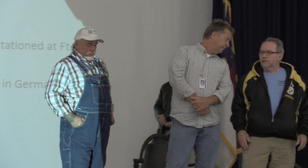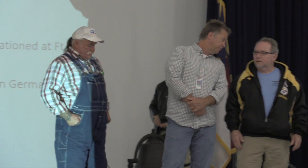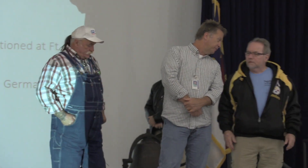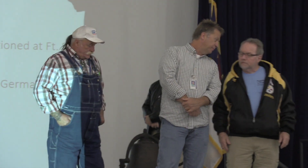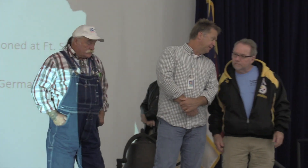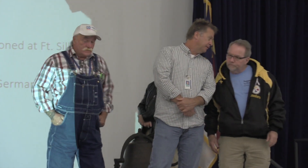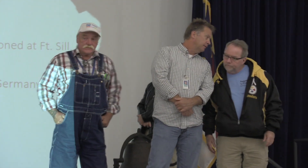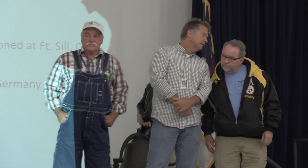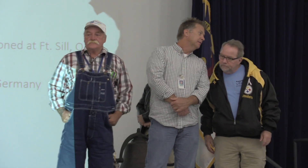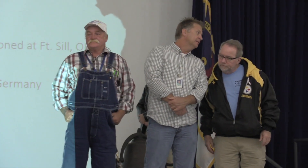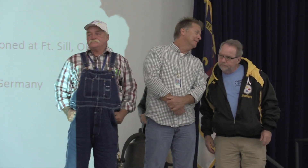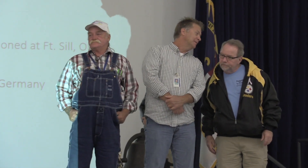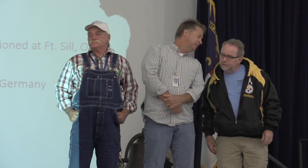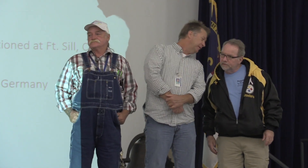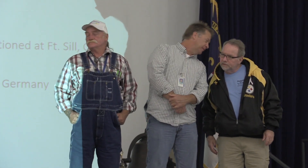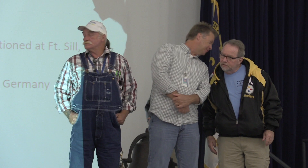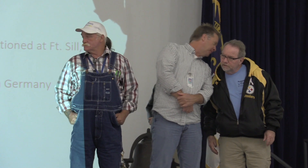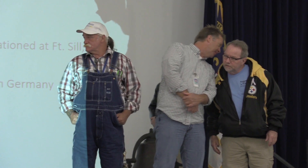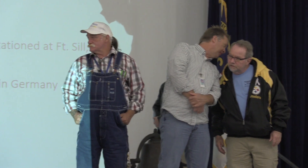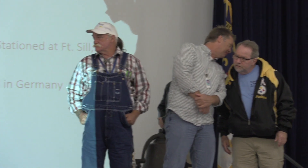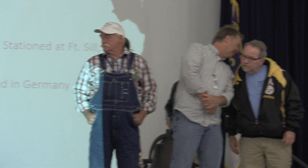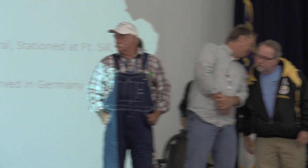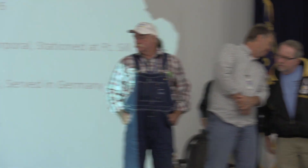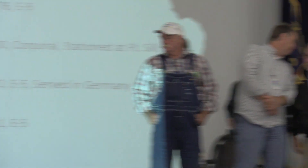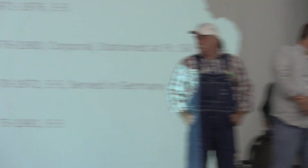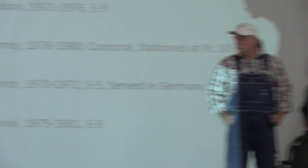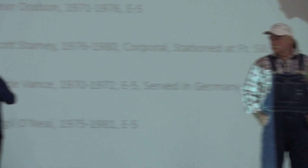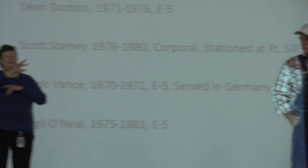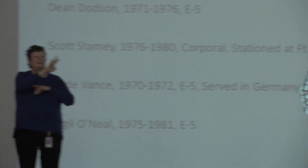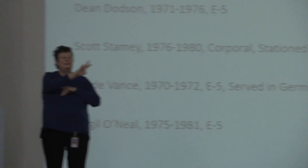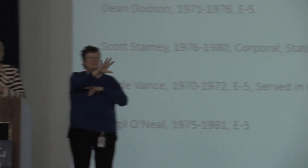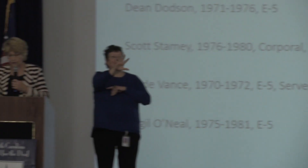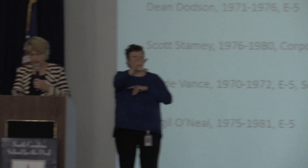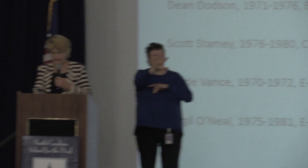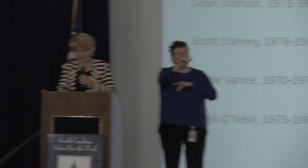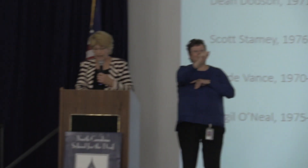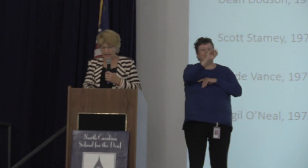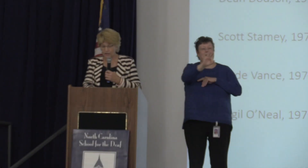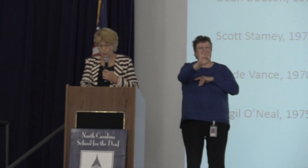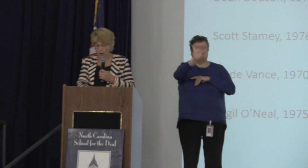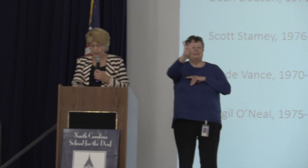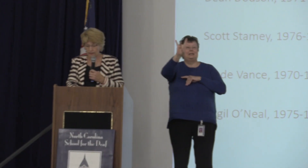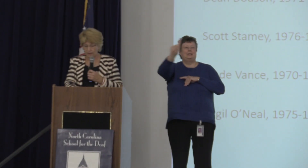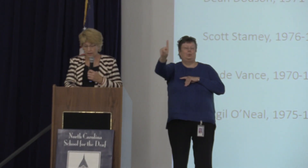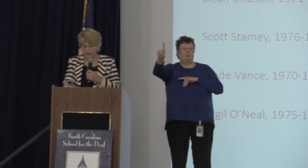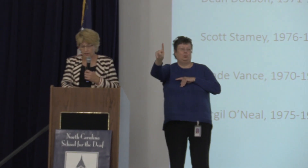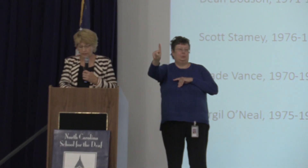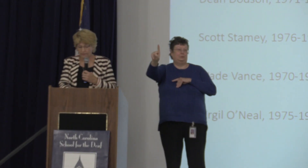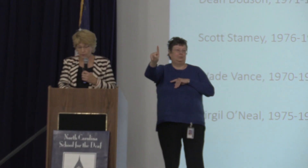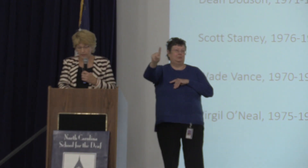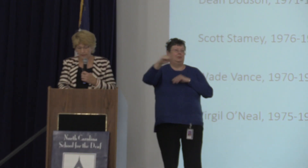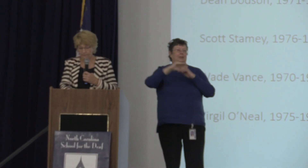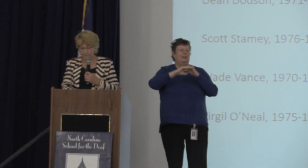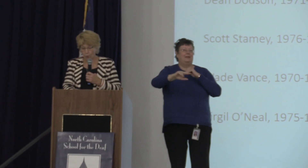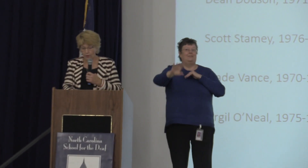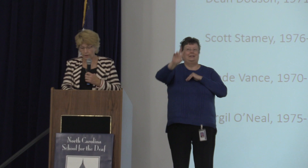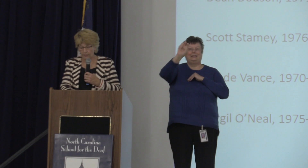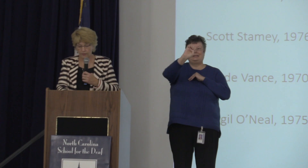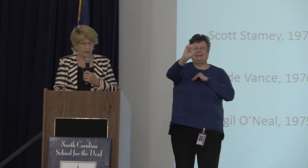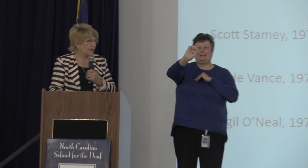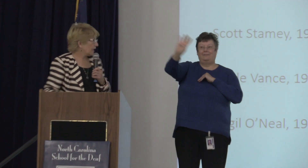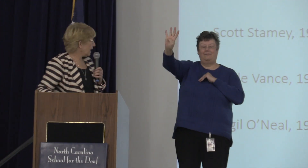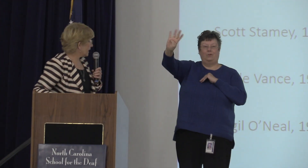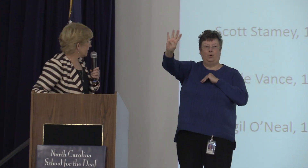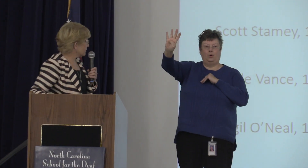Virgil O'Neill, he served from 1975 to 1981, level